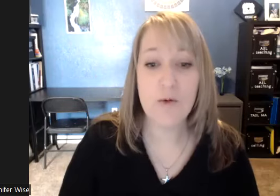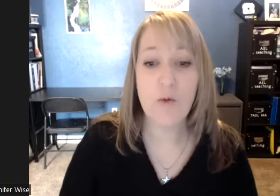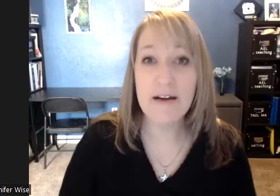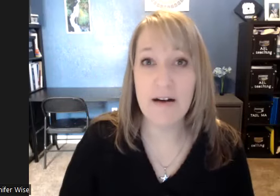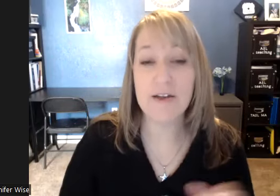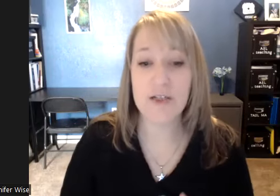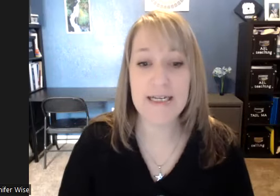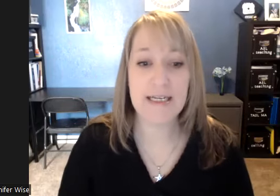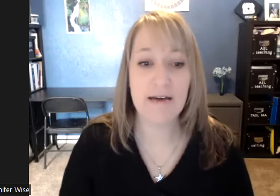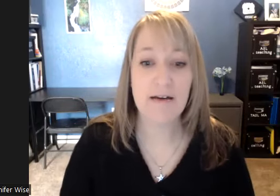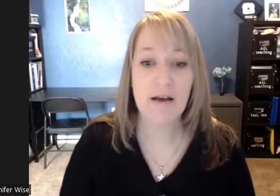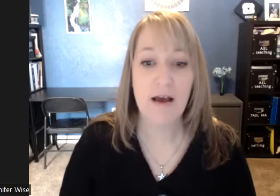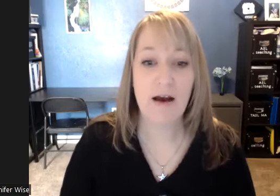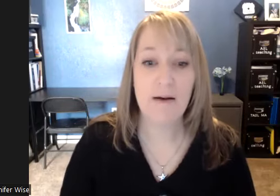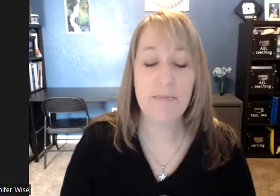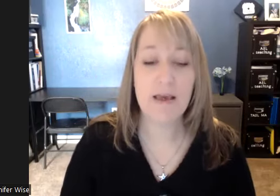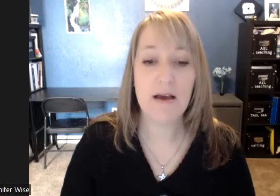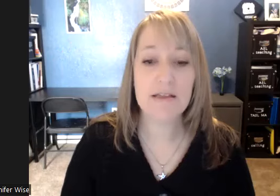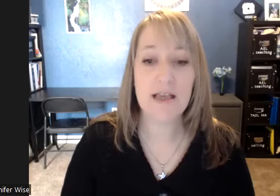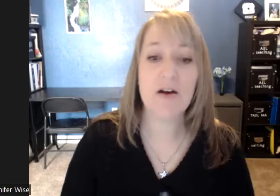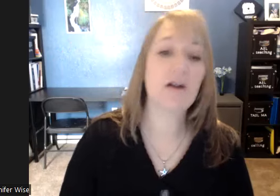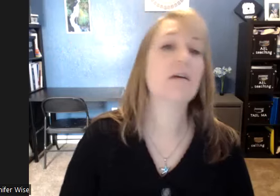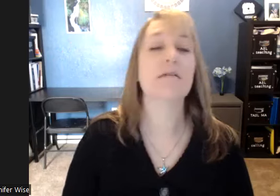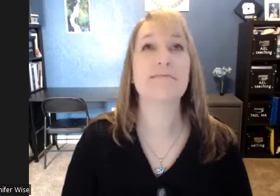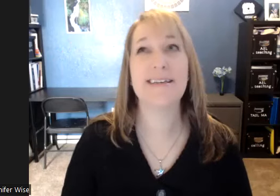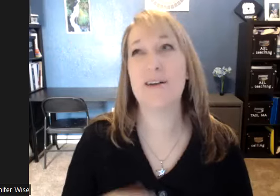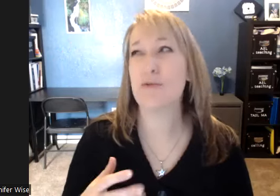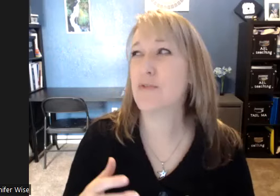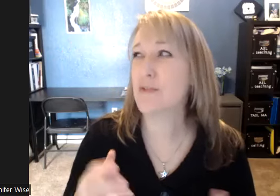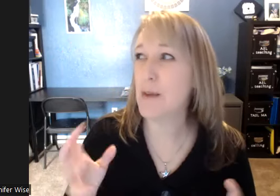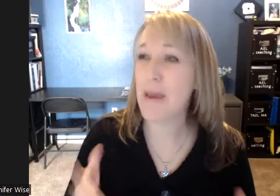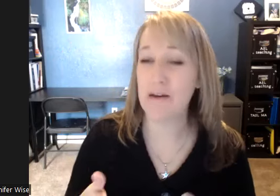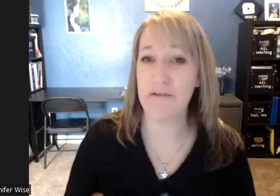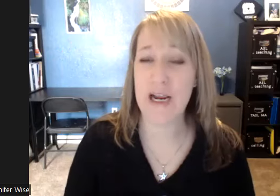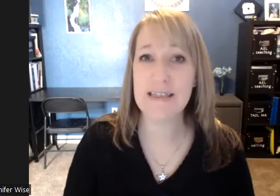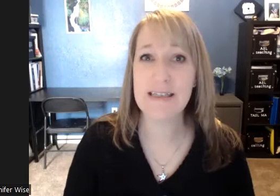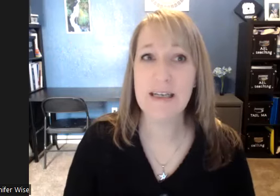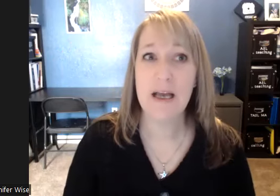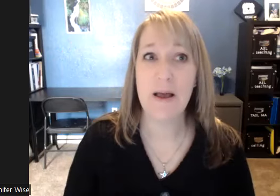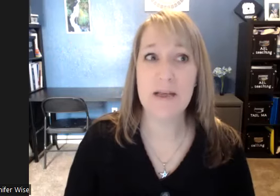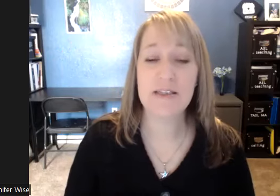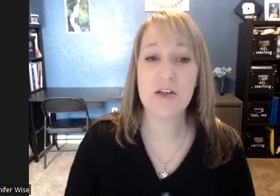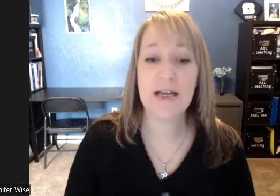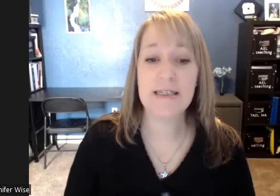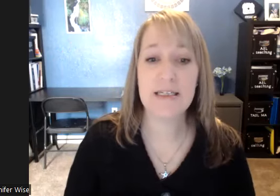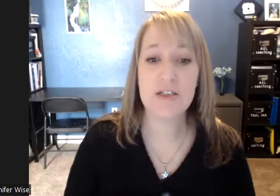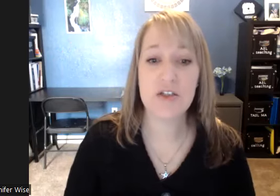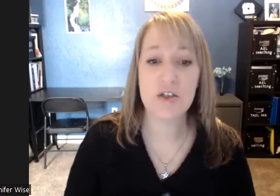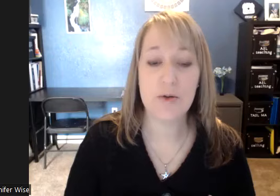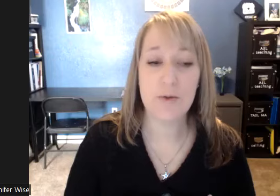and why not and good idea, because they are, they make a phrase. It's a good idea